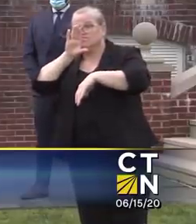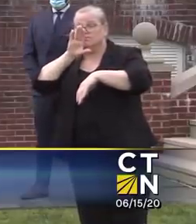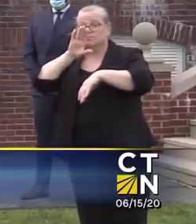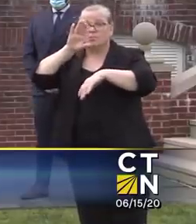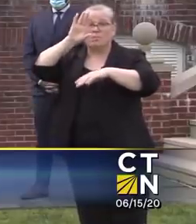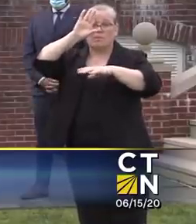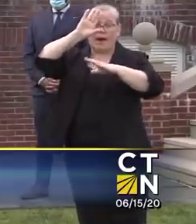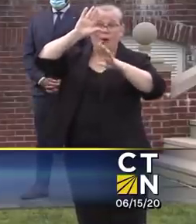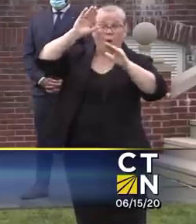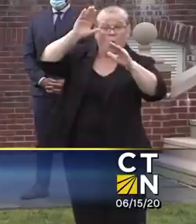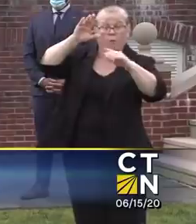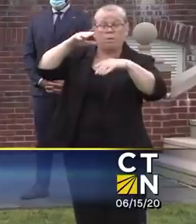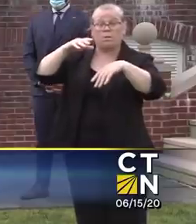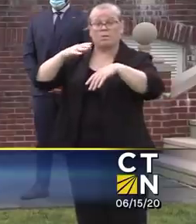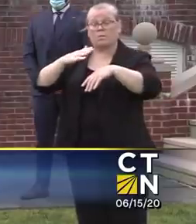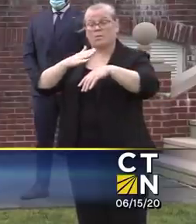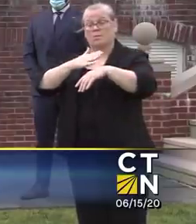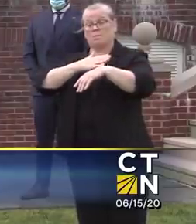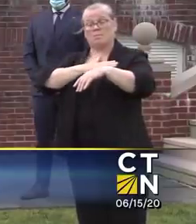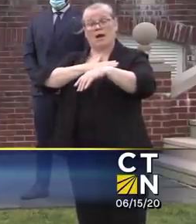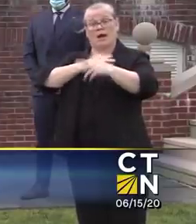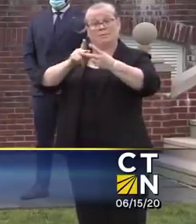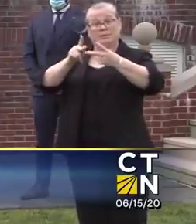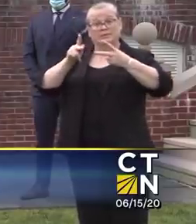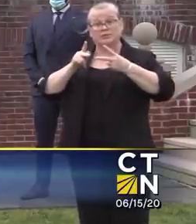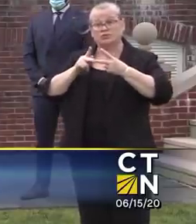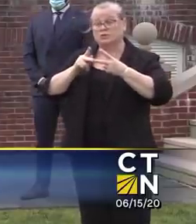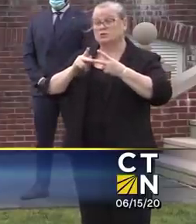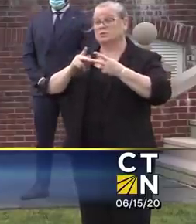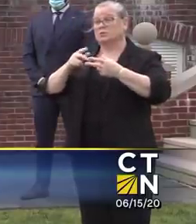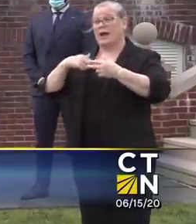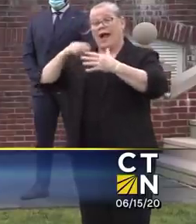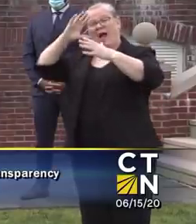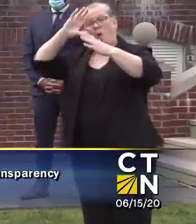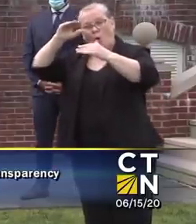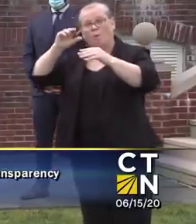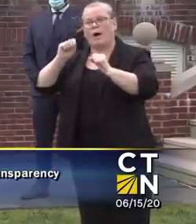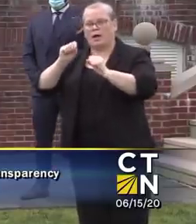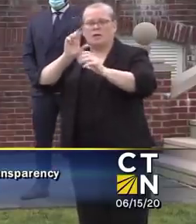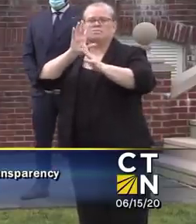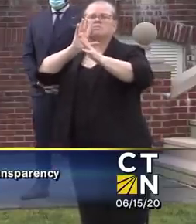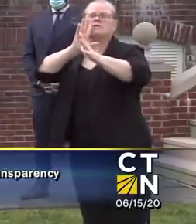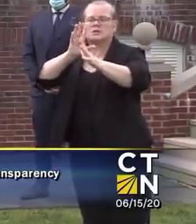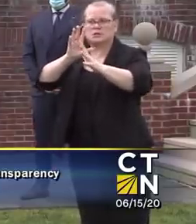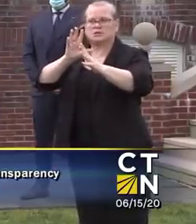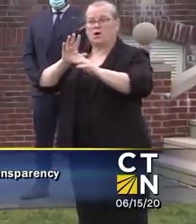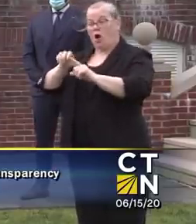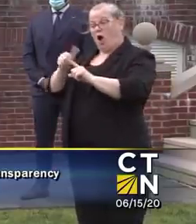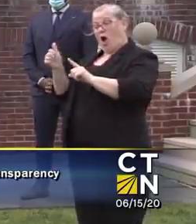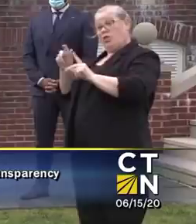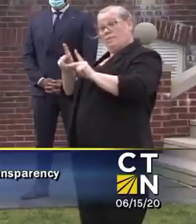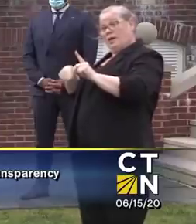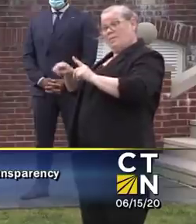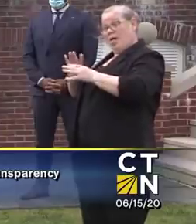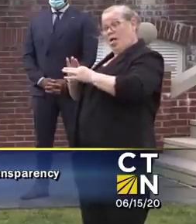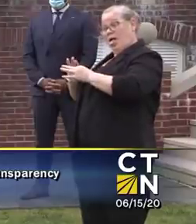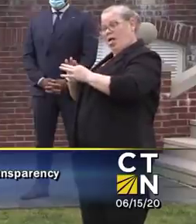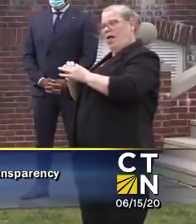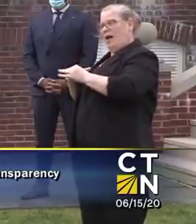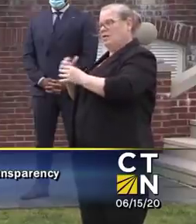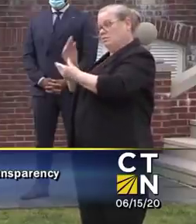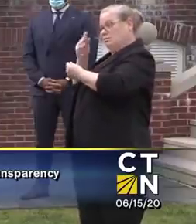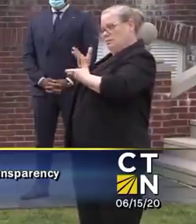use my platform to carry the other voiceless that are fighting. Every day is a new day, and that's how I'll call it.